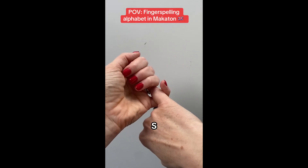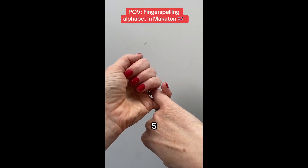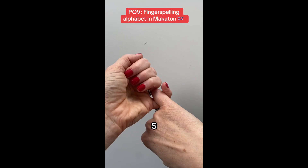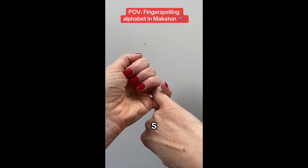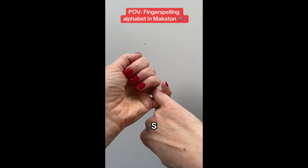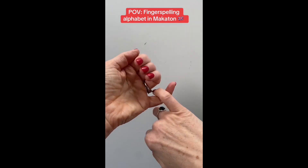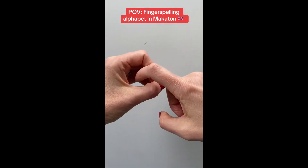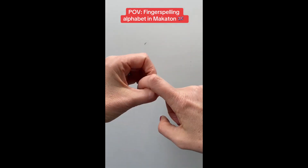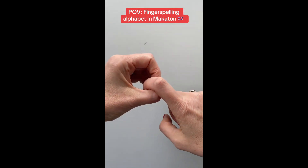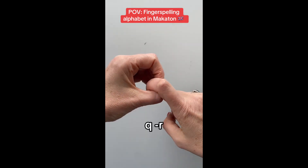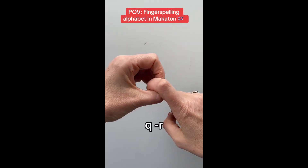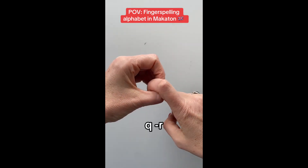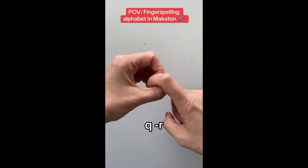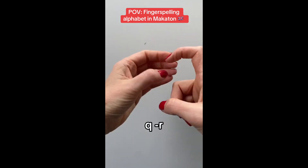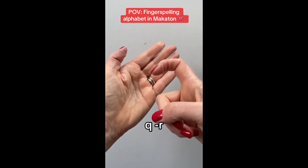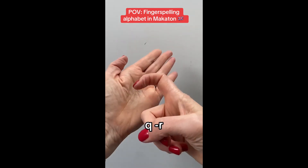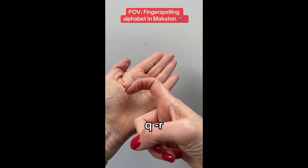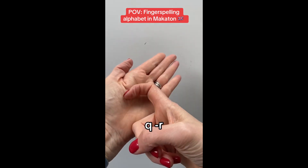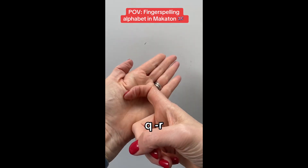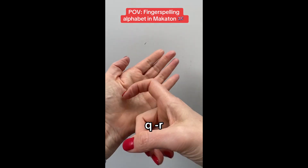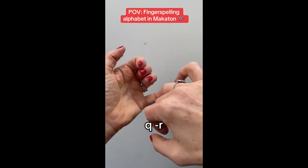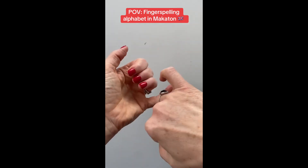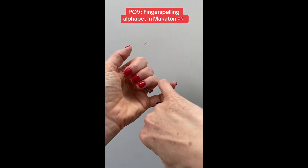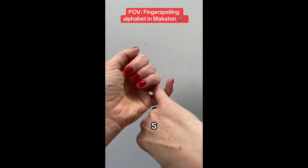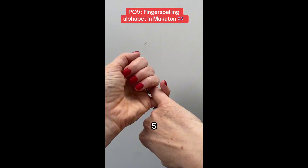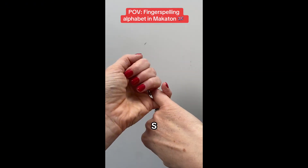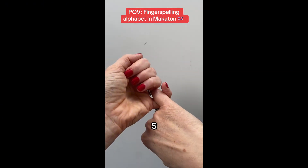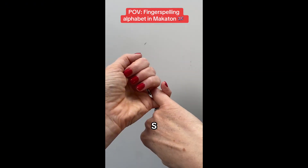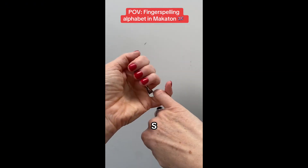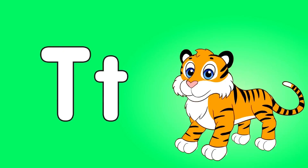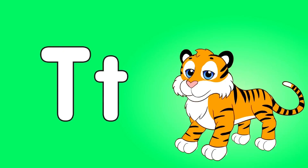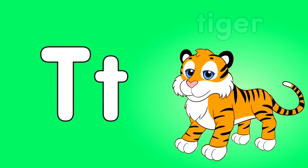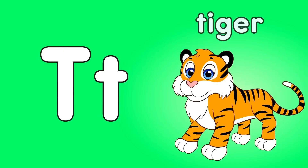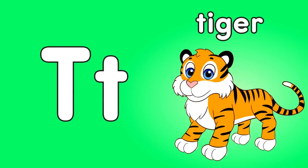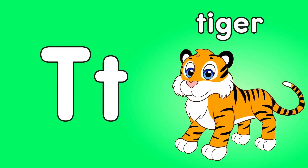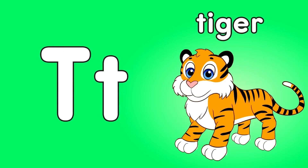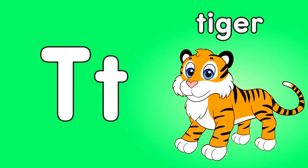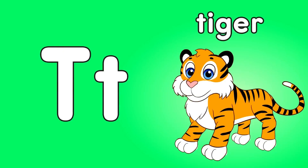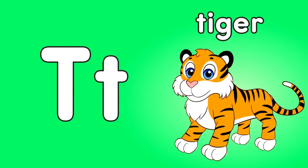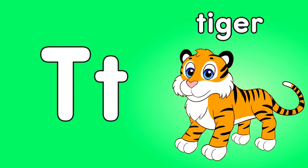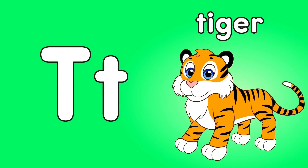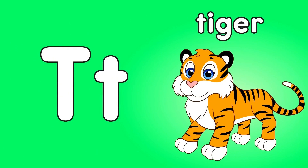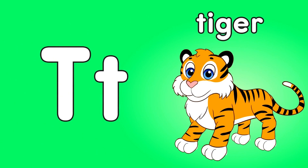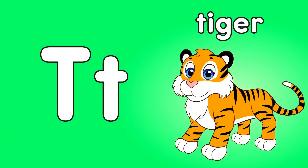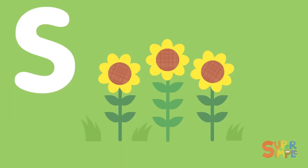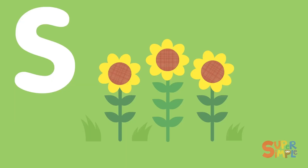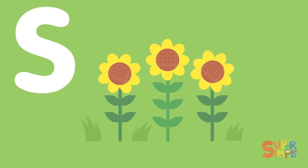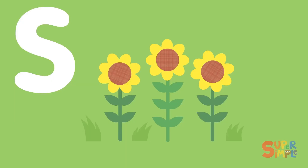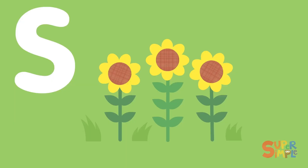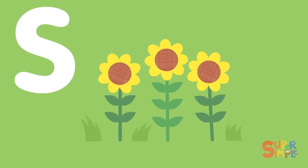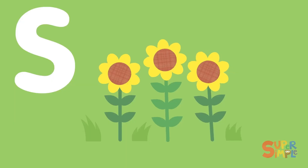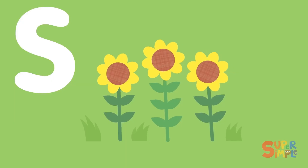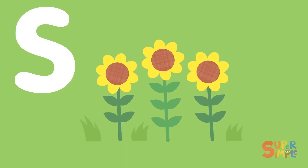S, Q, R, S, T, tiger, tiger, S is